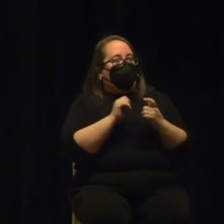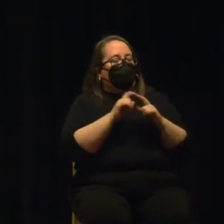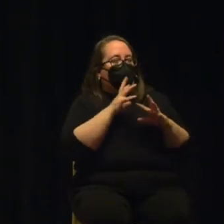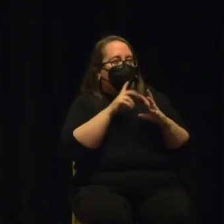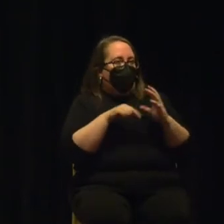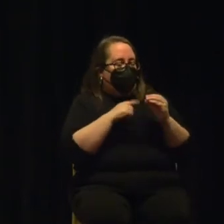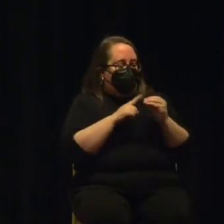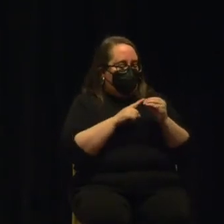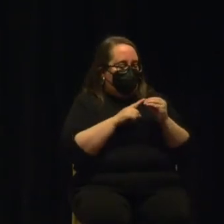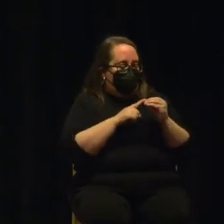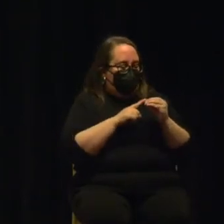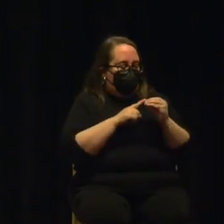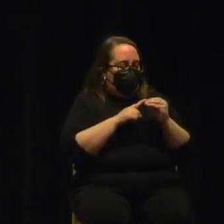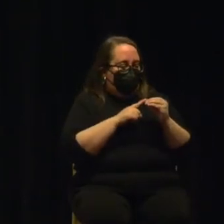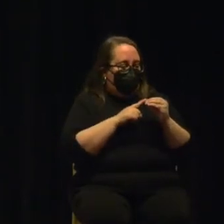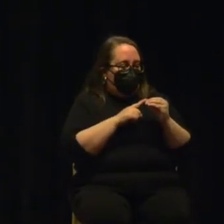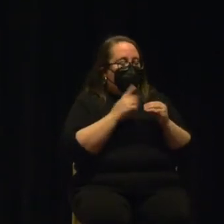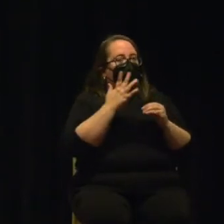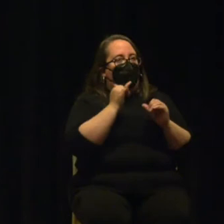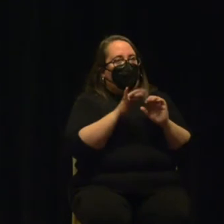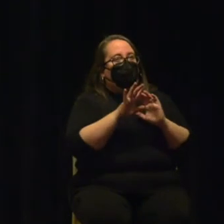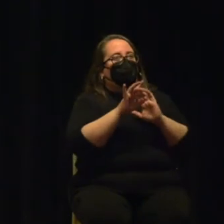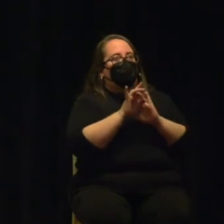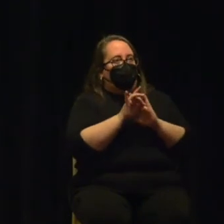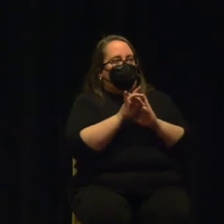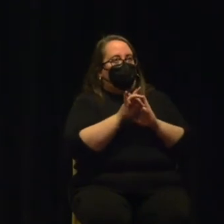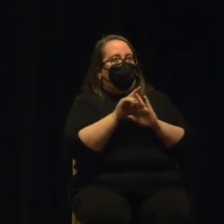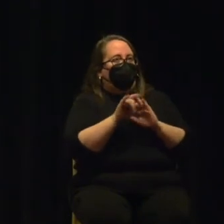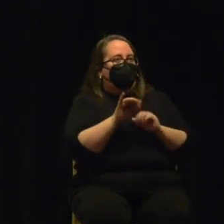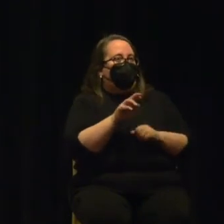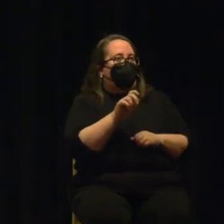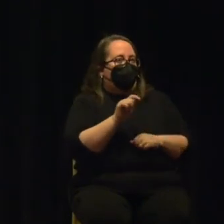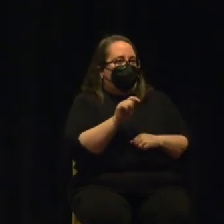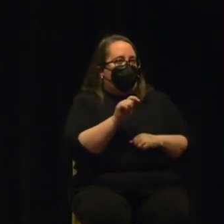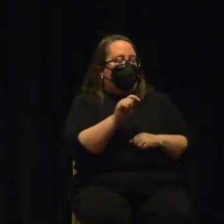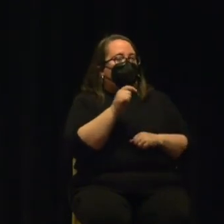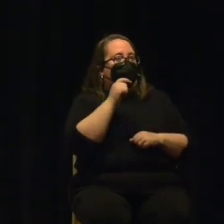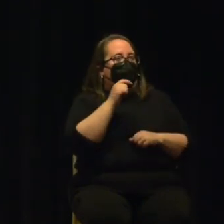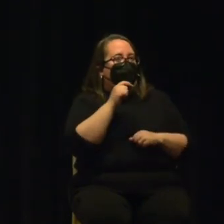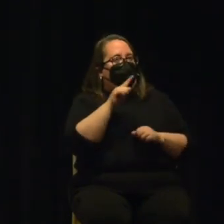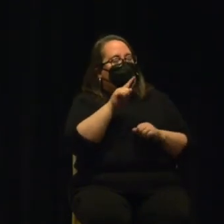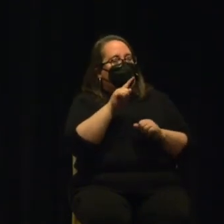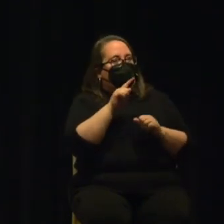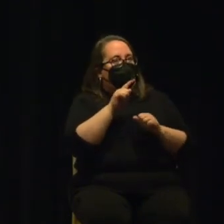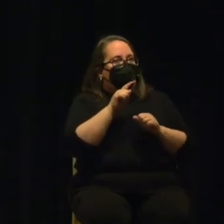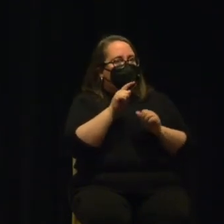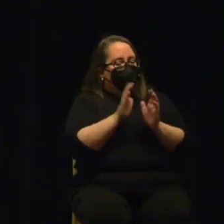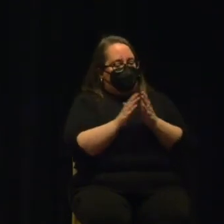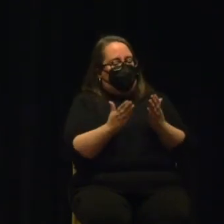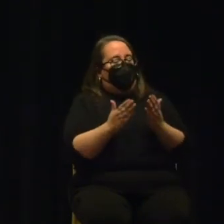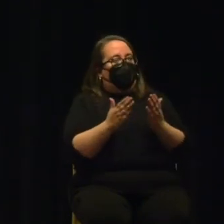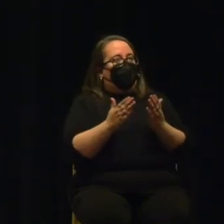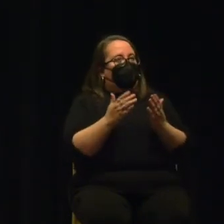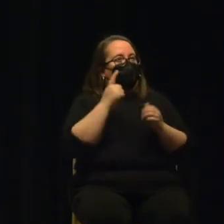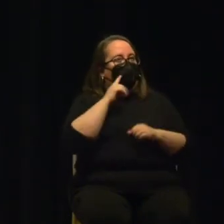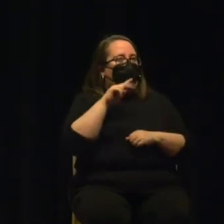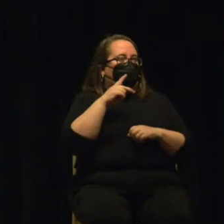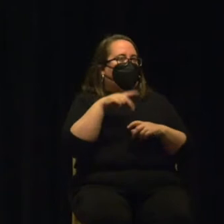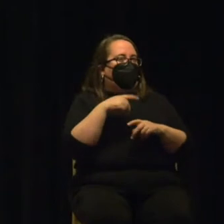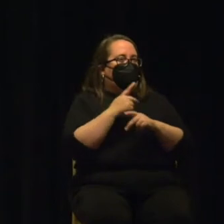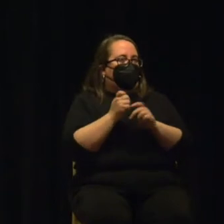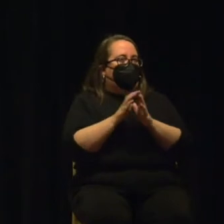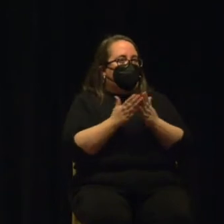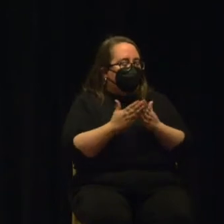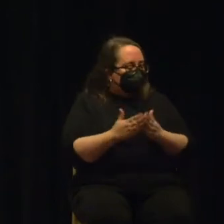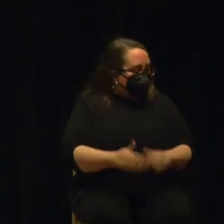a bit about why you chose this particular format, this particular casing for the story, for the second version, the second iteration